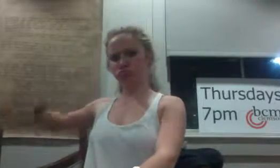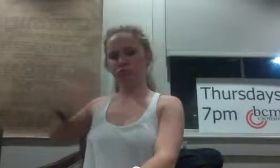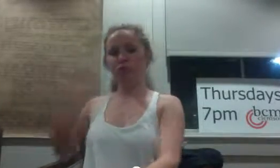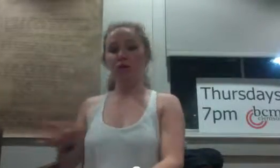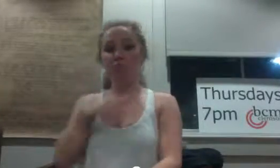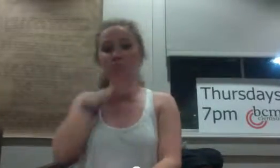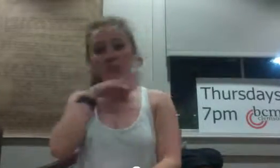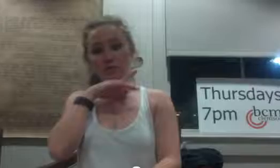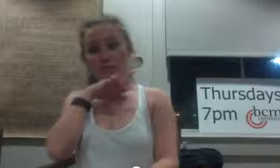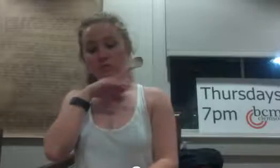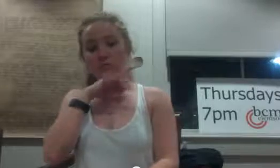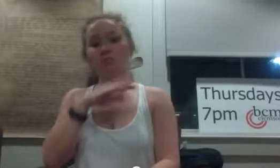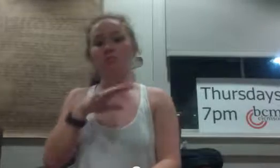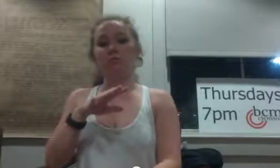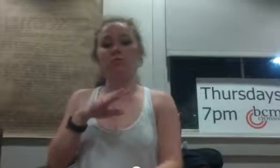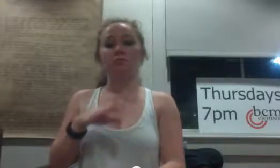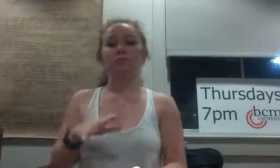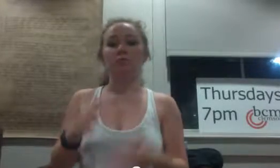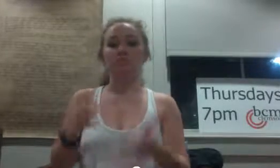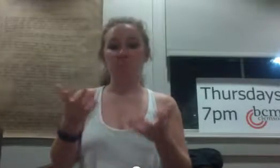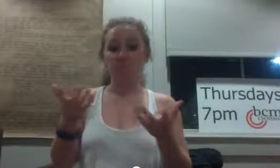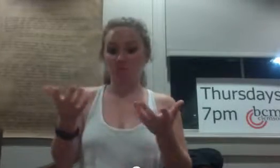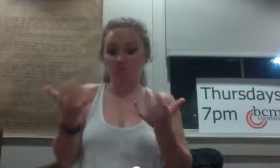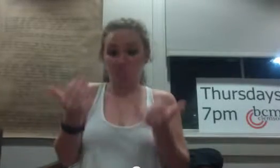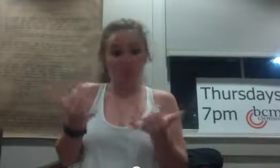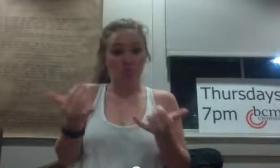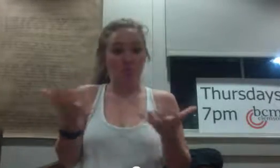So bacteria was here a long, long ago.